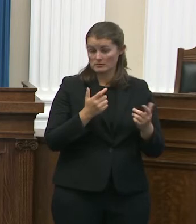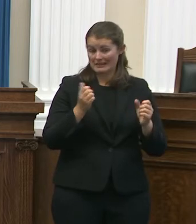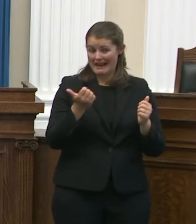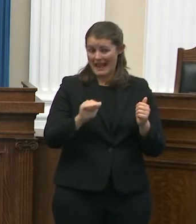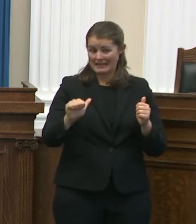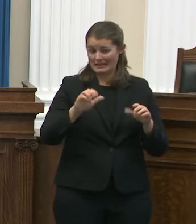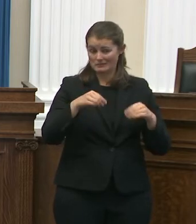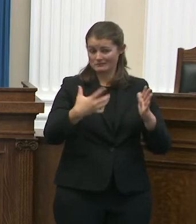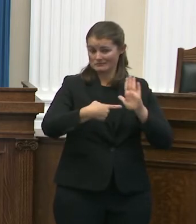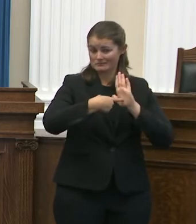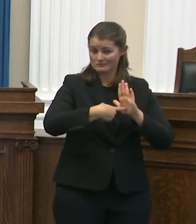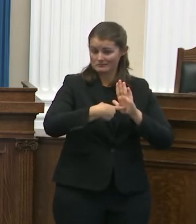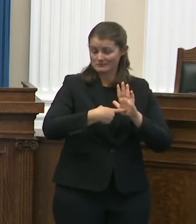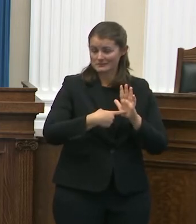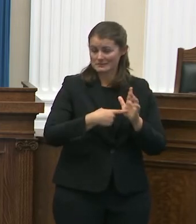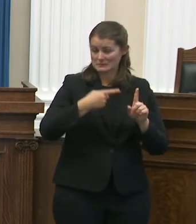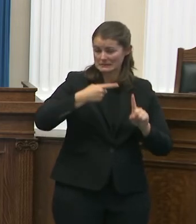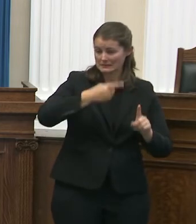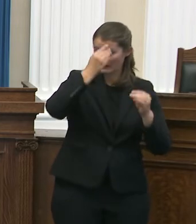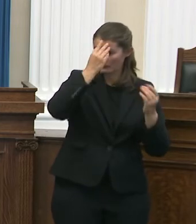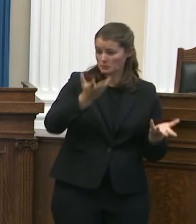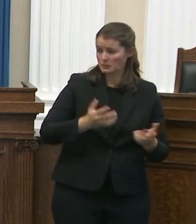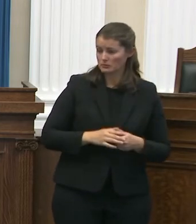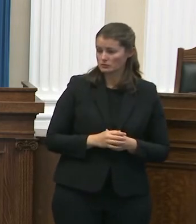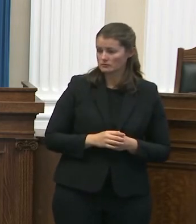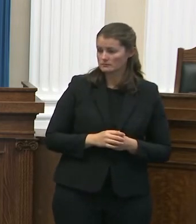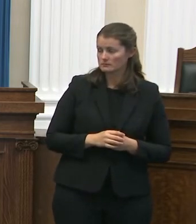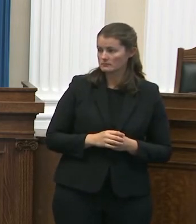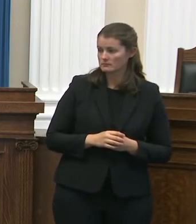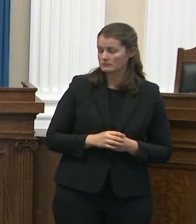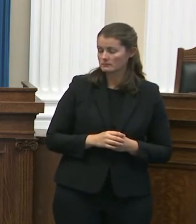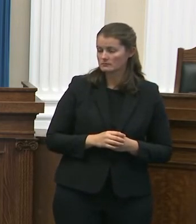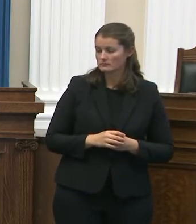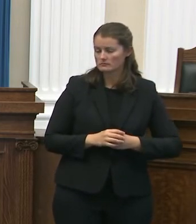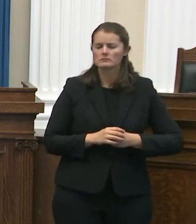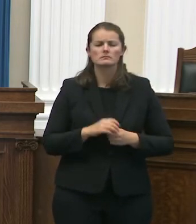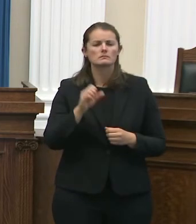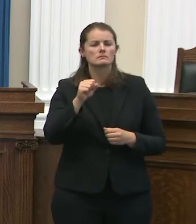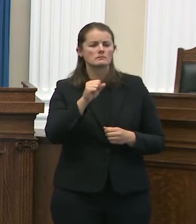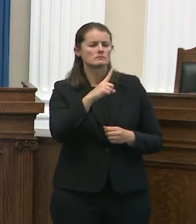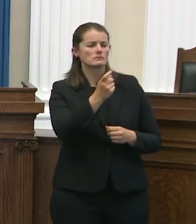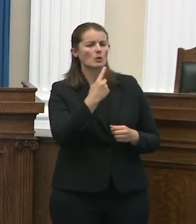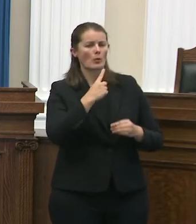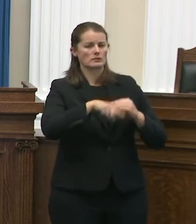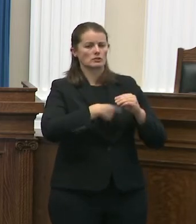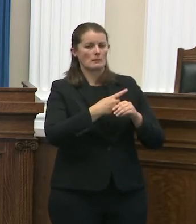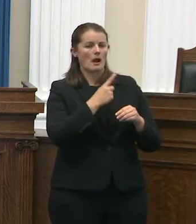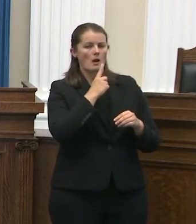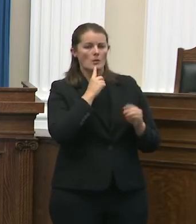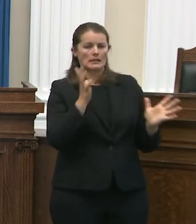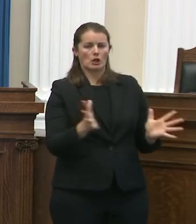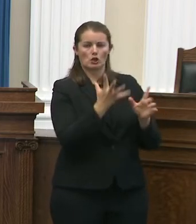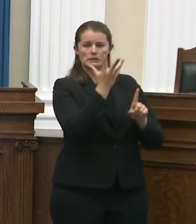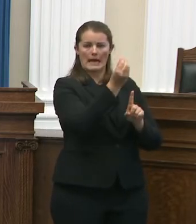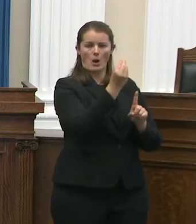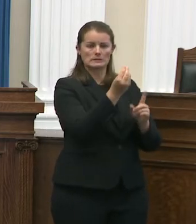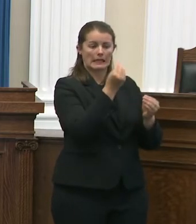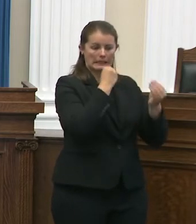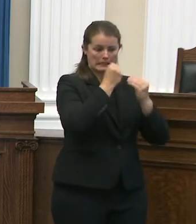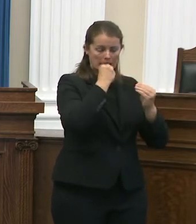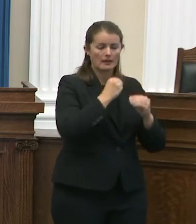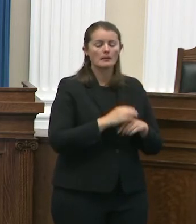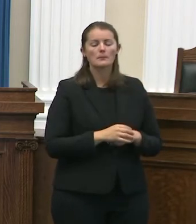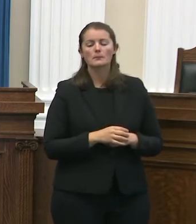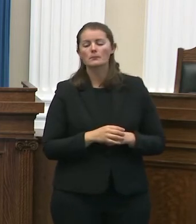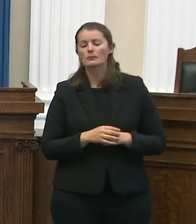Yeah, the question was that we're encouraging outdoor dining, and will there be any specifics as it relates to that? That's a local issue that,